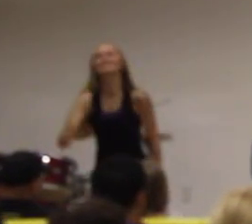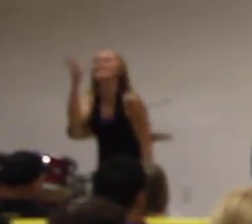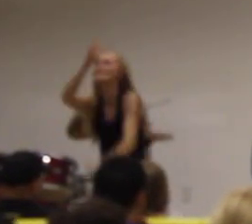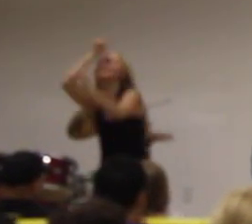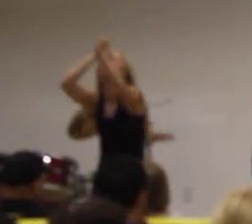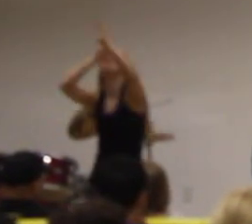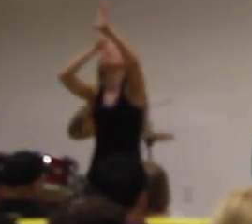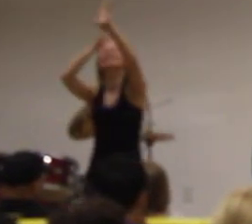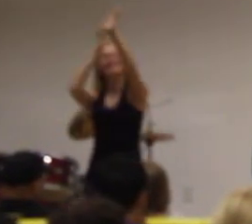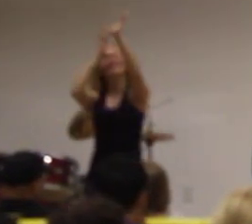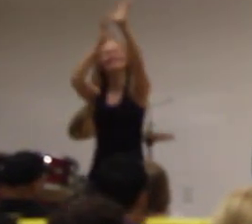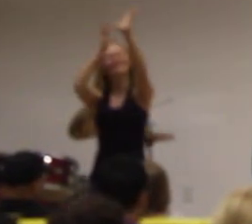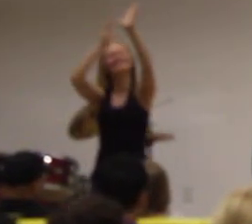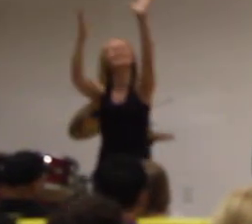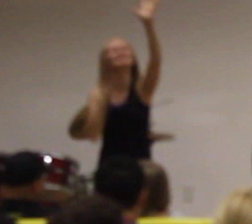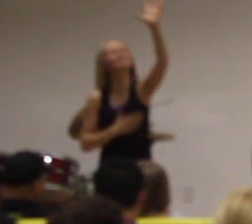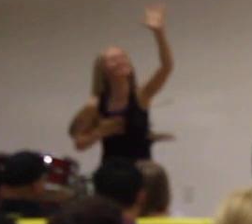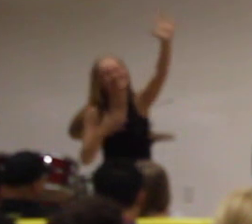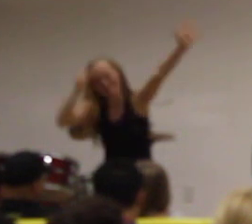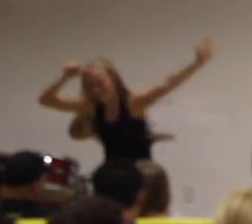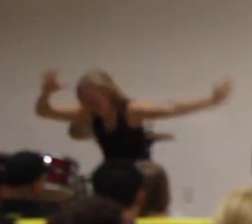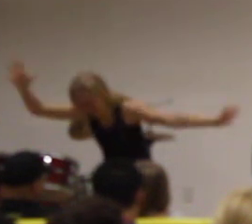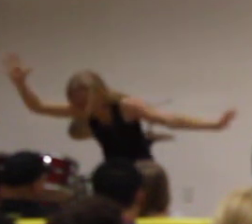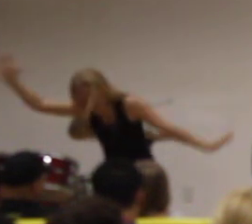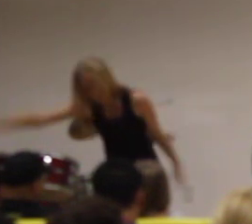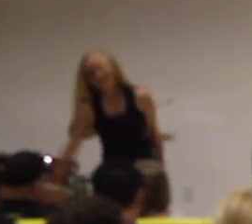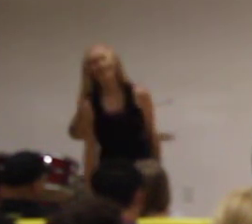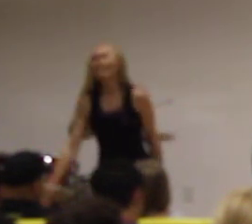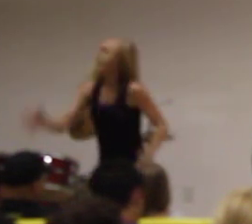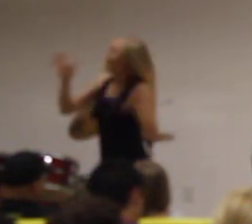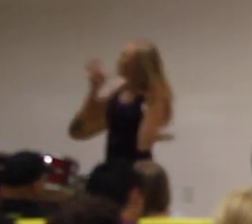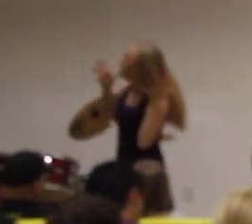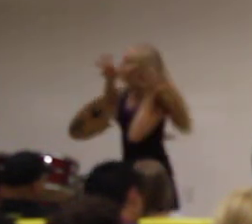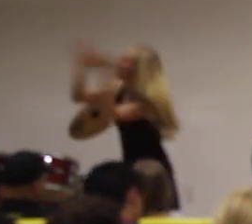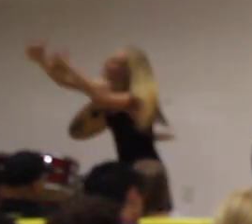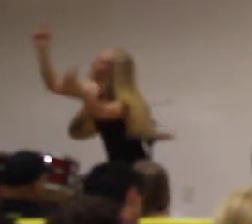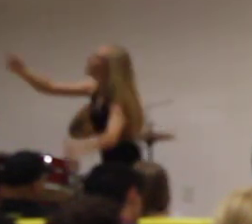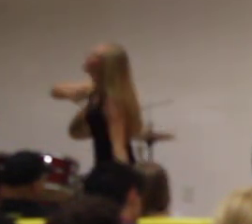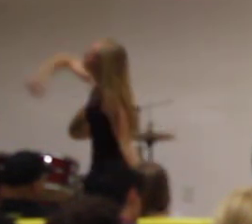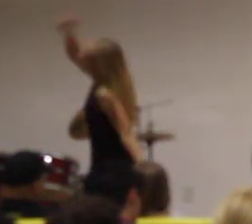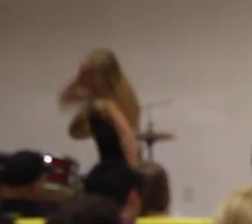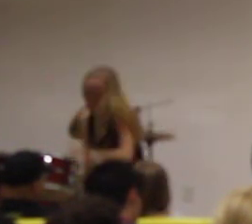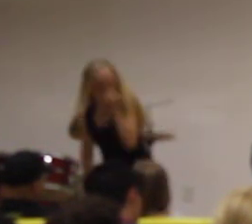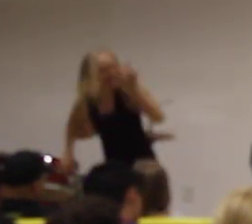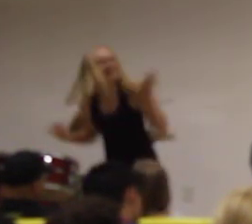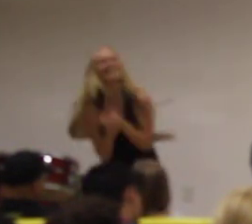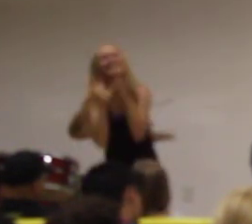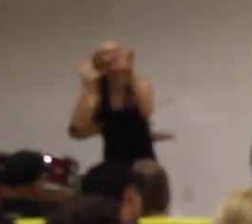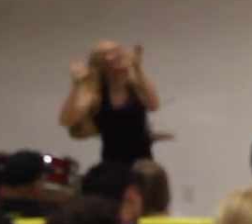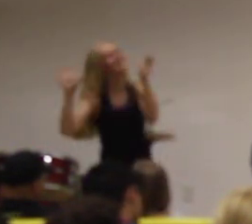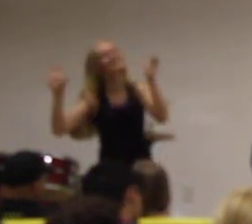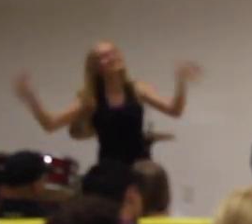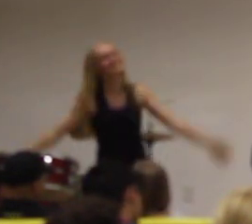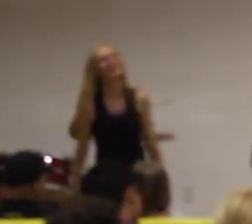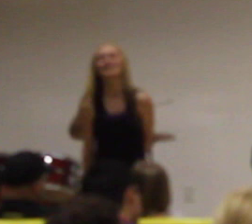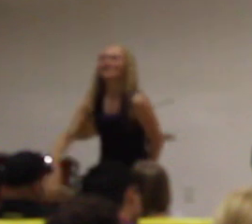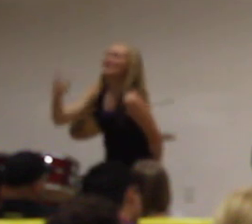Oh, Father, please, Father I'd love to leave you alone, but I can't let you go